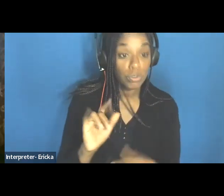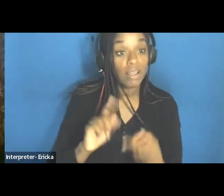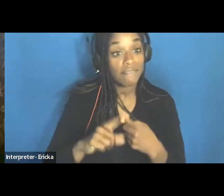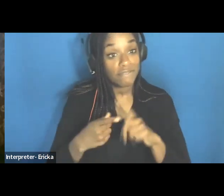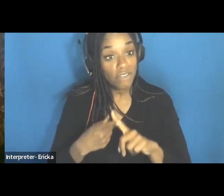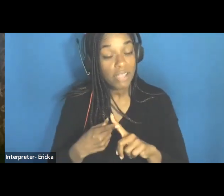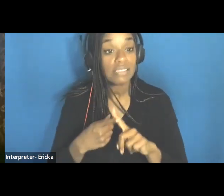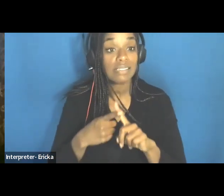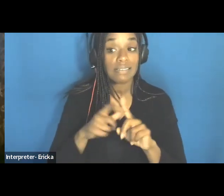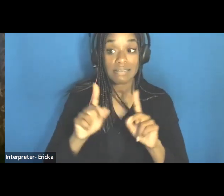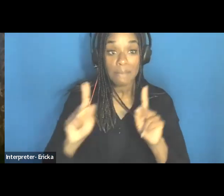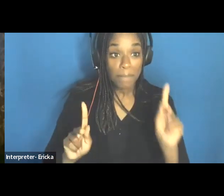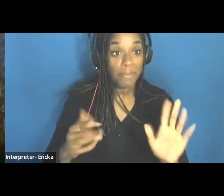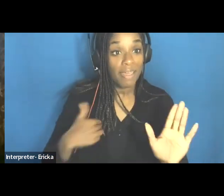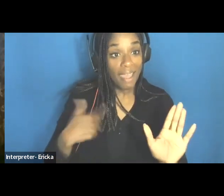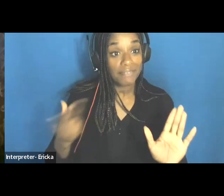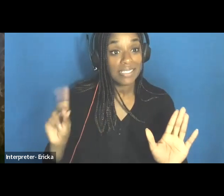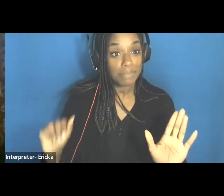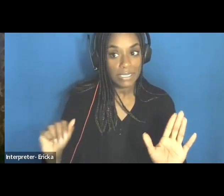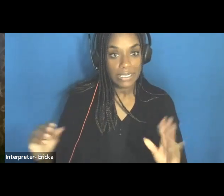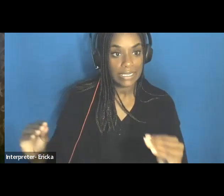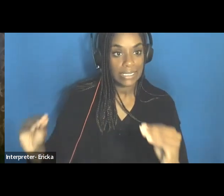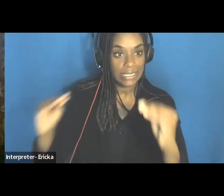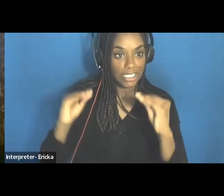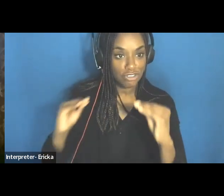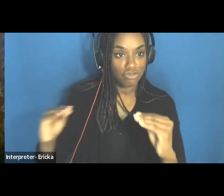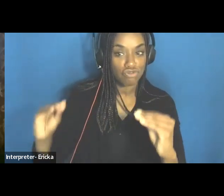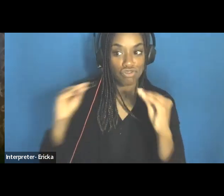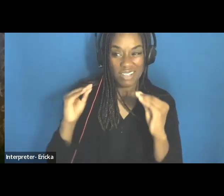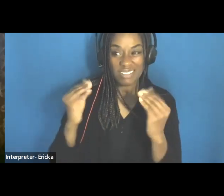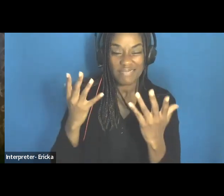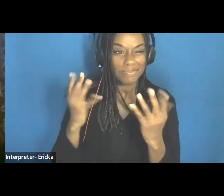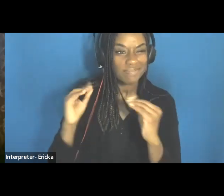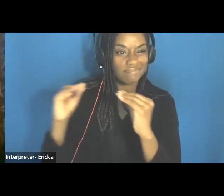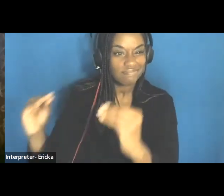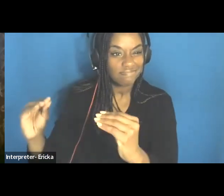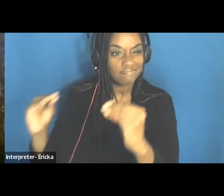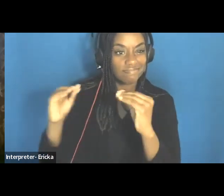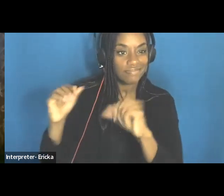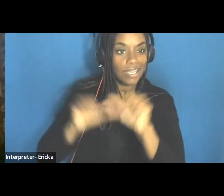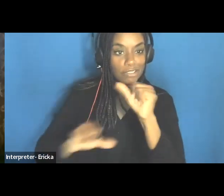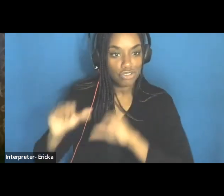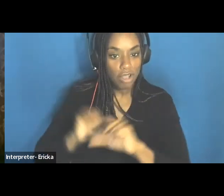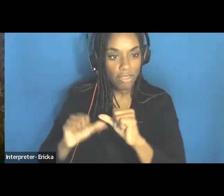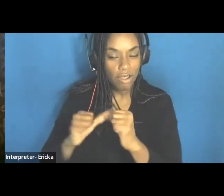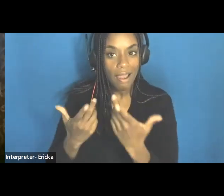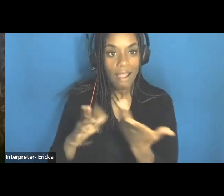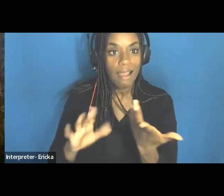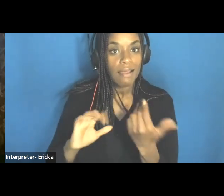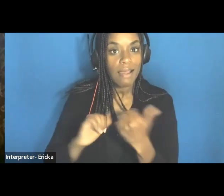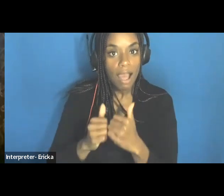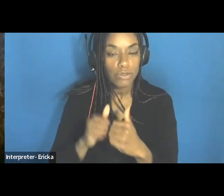that could teach me, and that we could together teach each other how to best find access, how